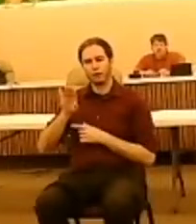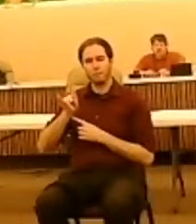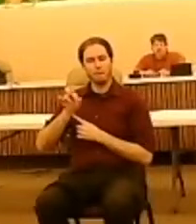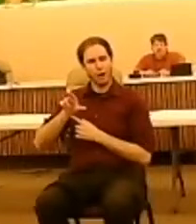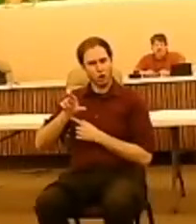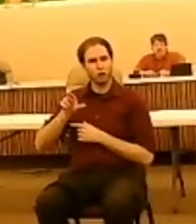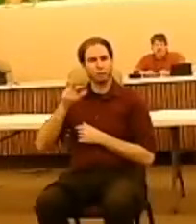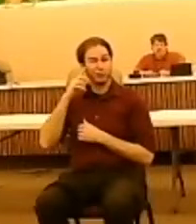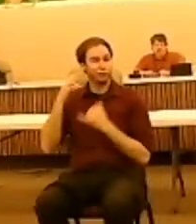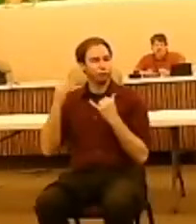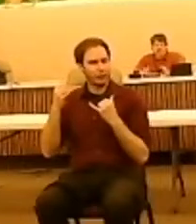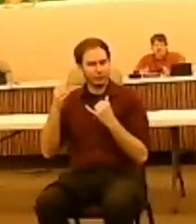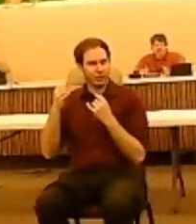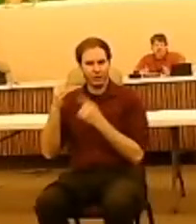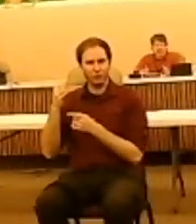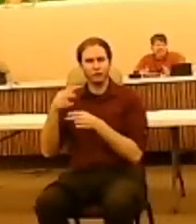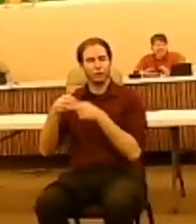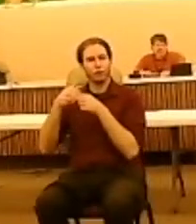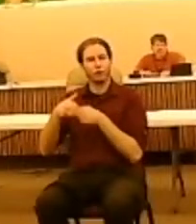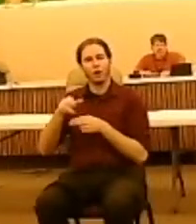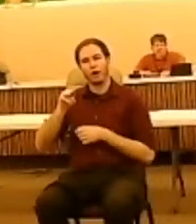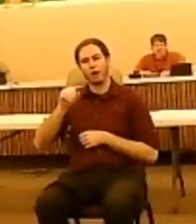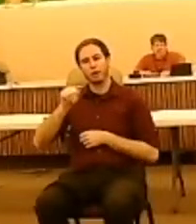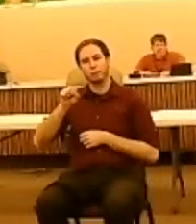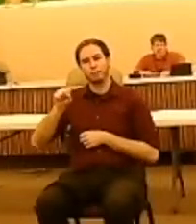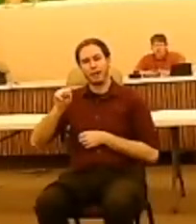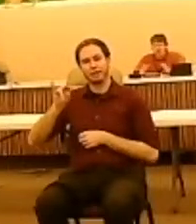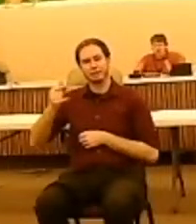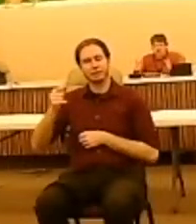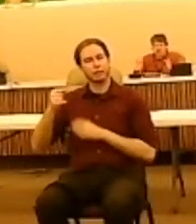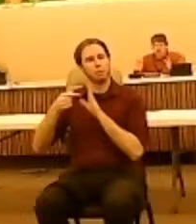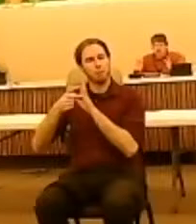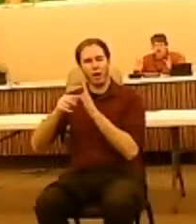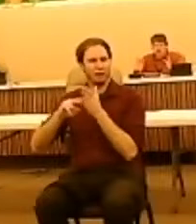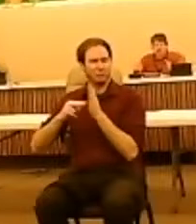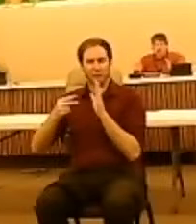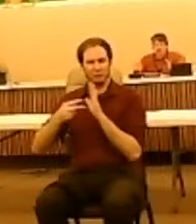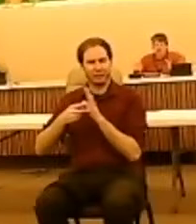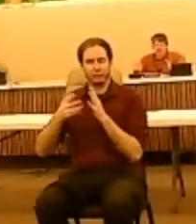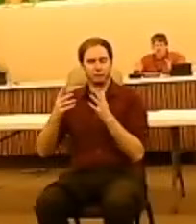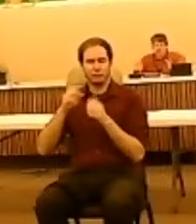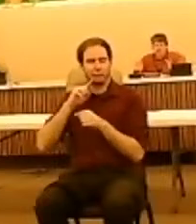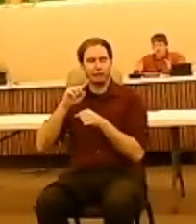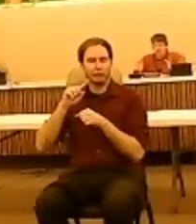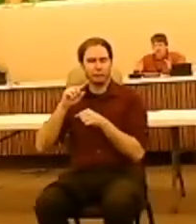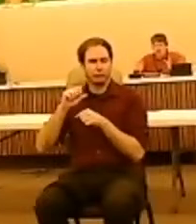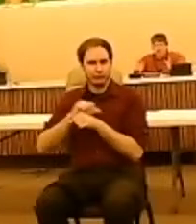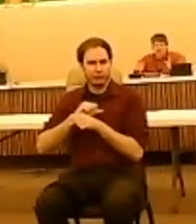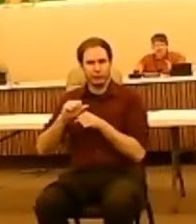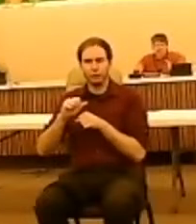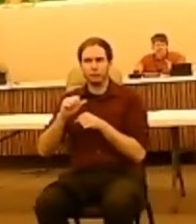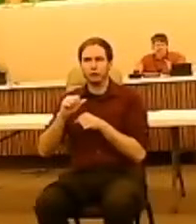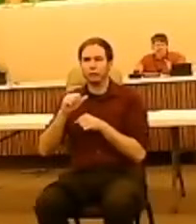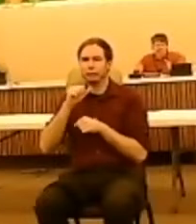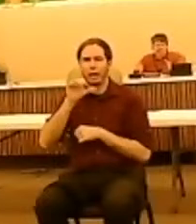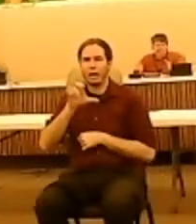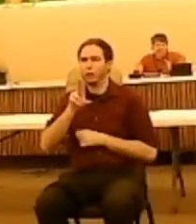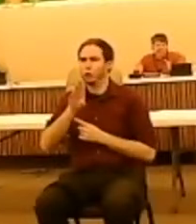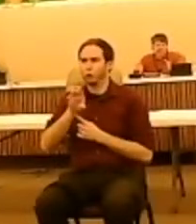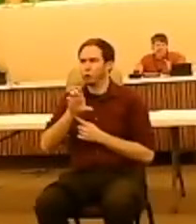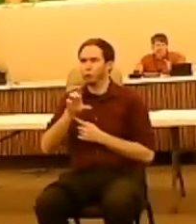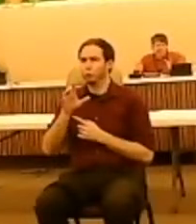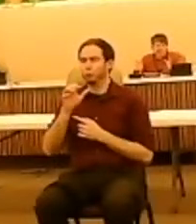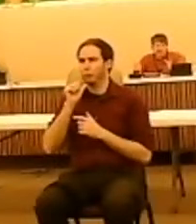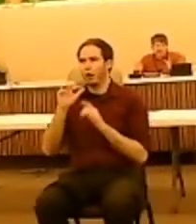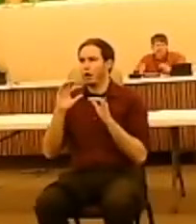That's because right now it's what's called a massing model, which basically just, it's literally, I won't say a cube because it's not equal on